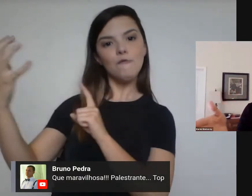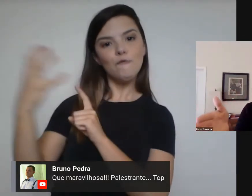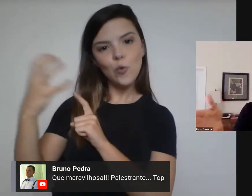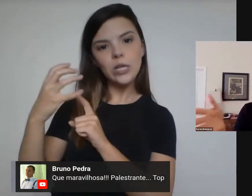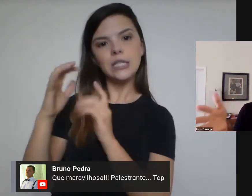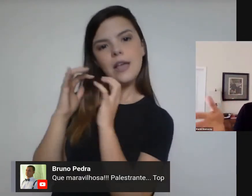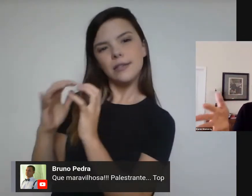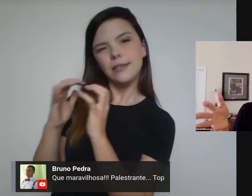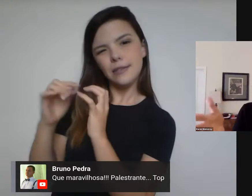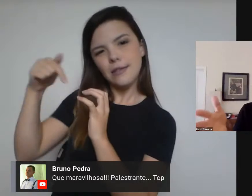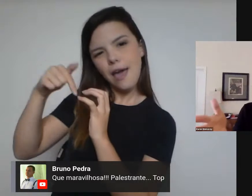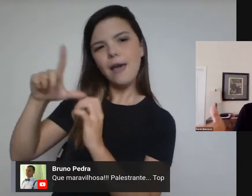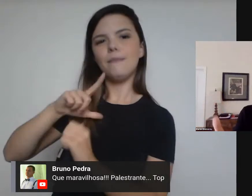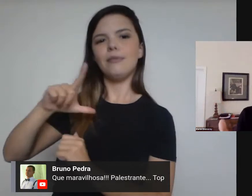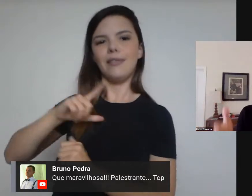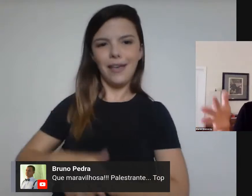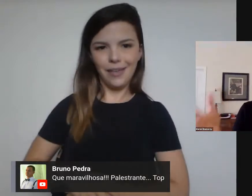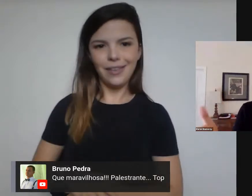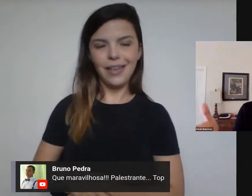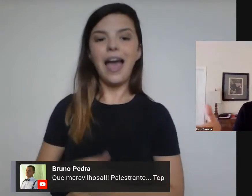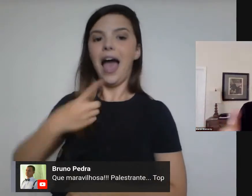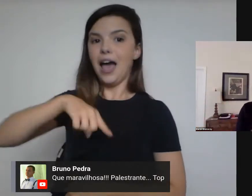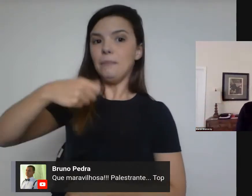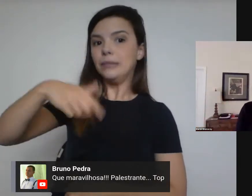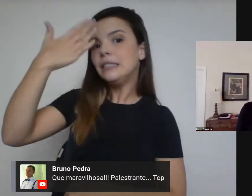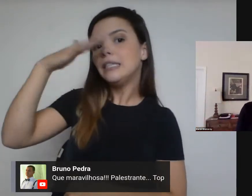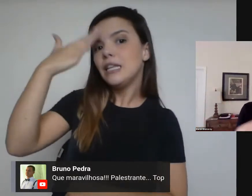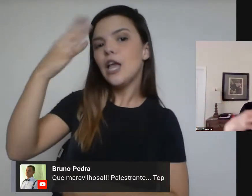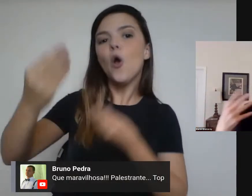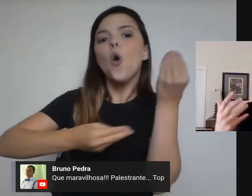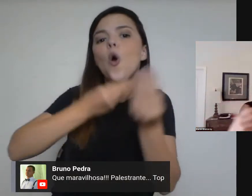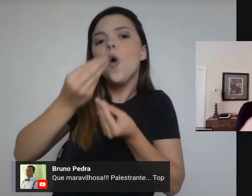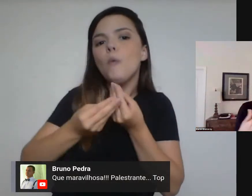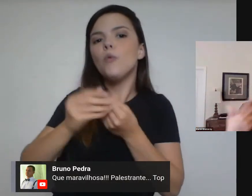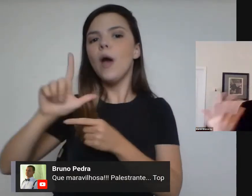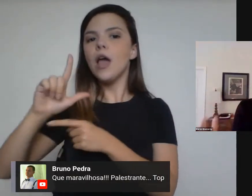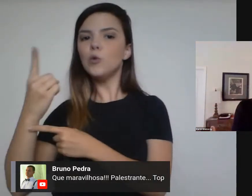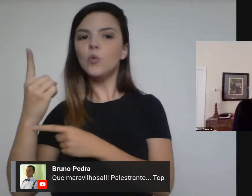continuum, and we want to understand that variation and what causes it. So what